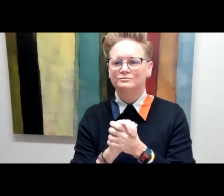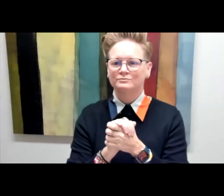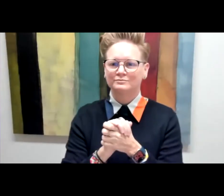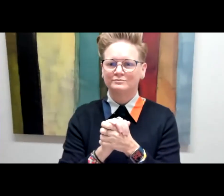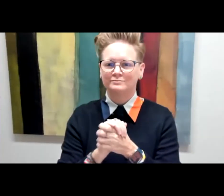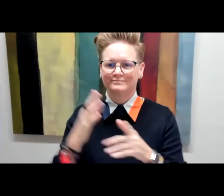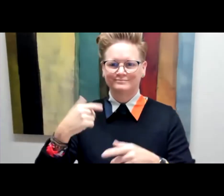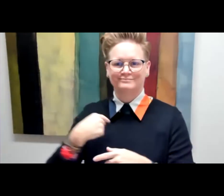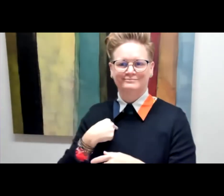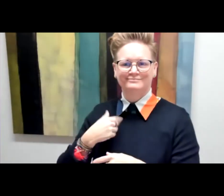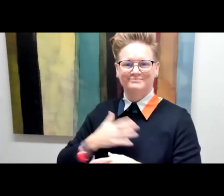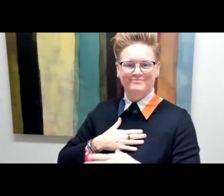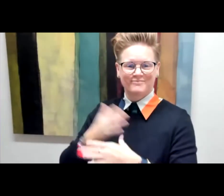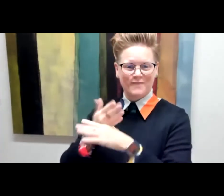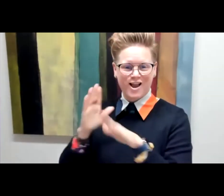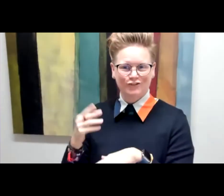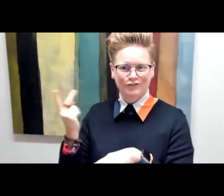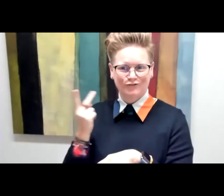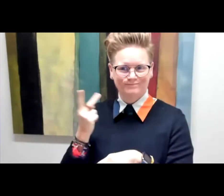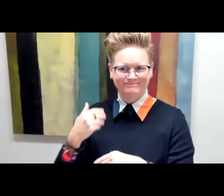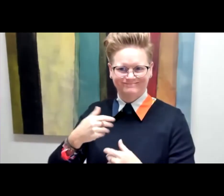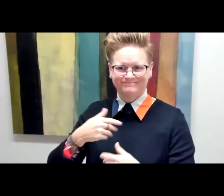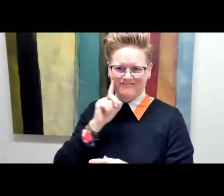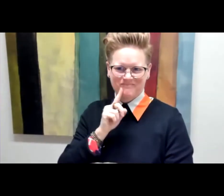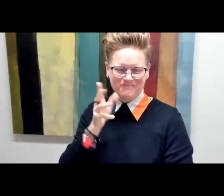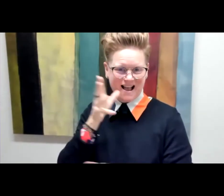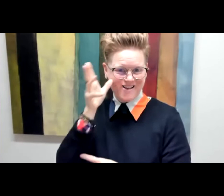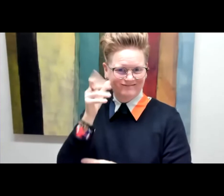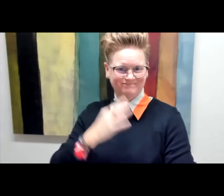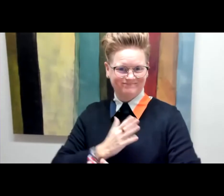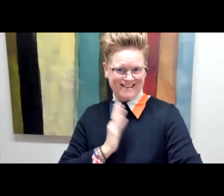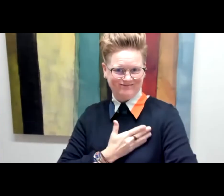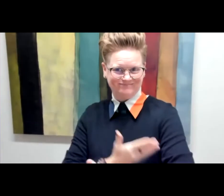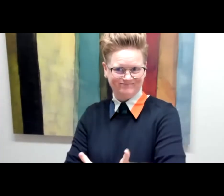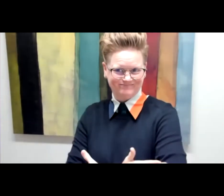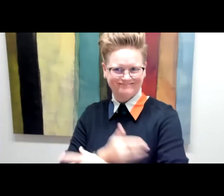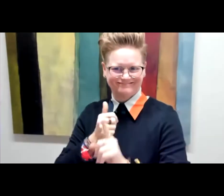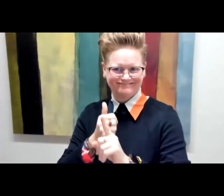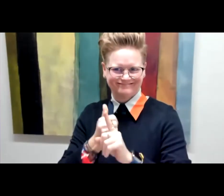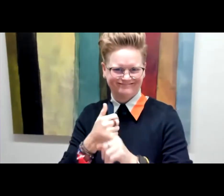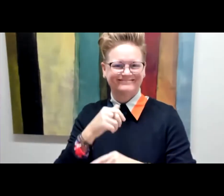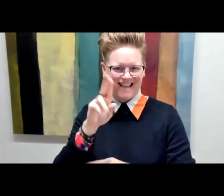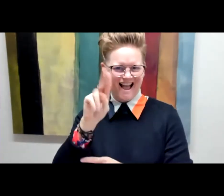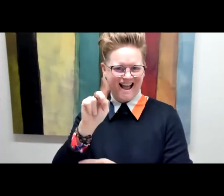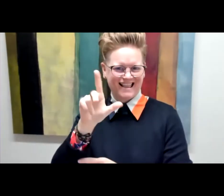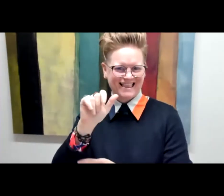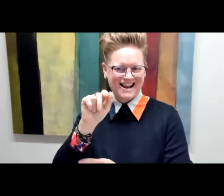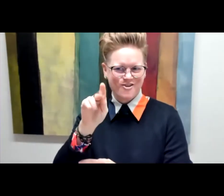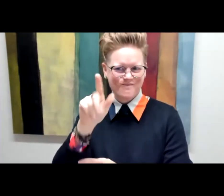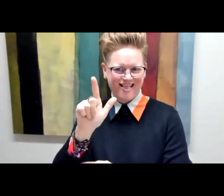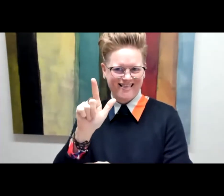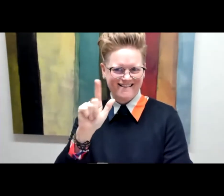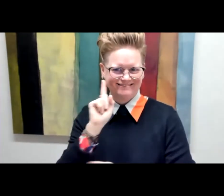Okay, I'm going to read out some of these questions. My partner and I are deaf parents of